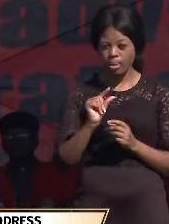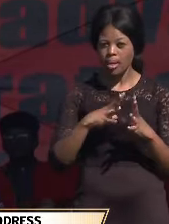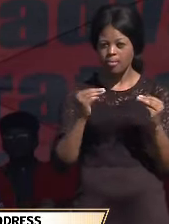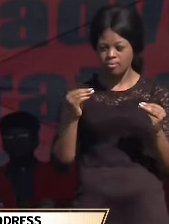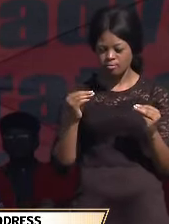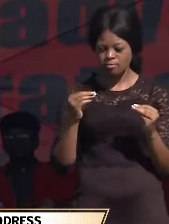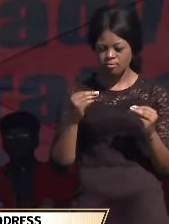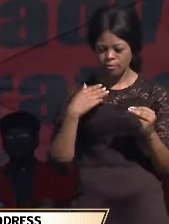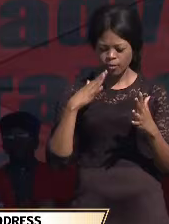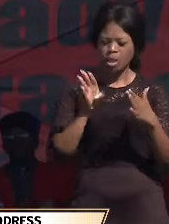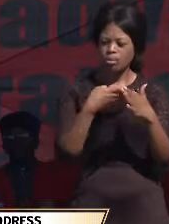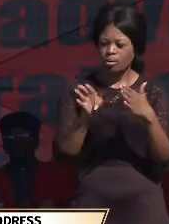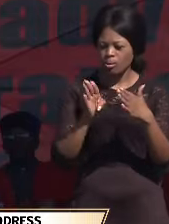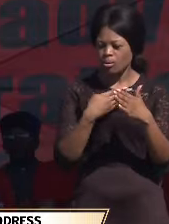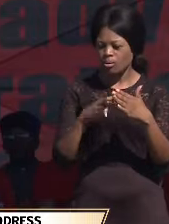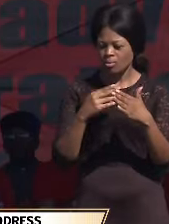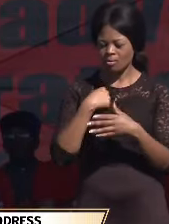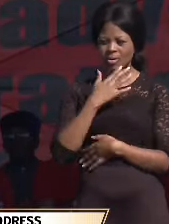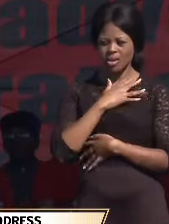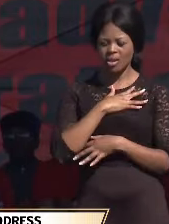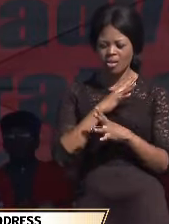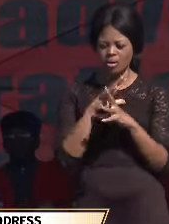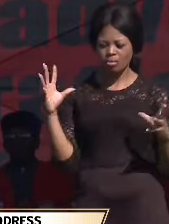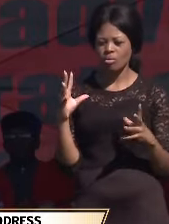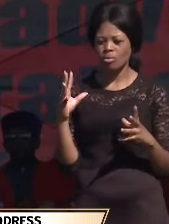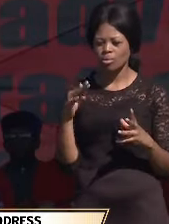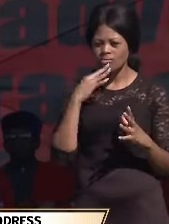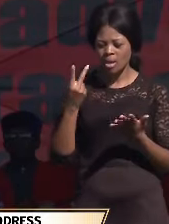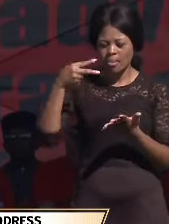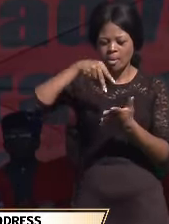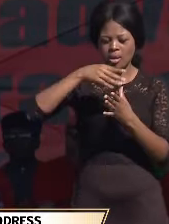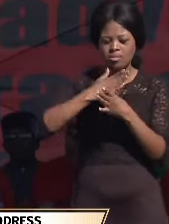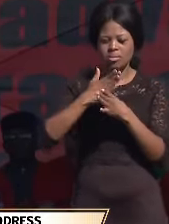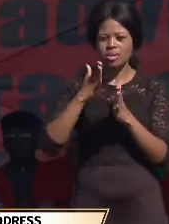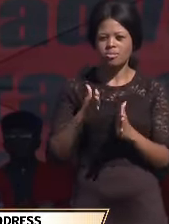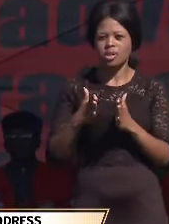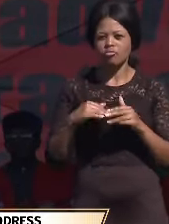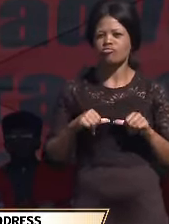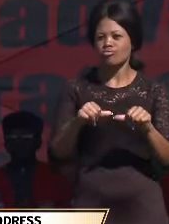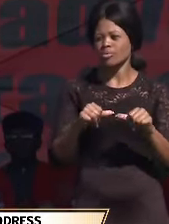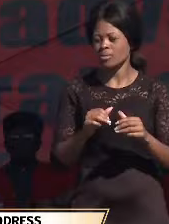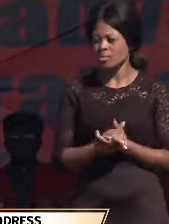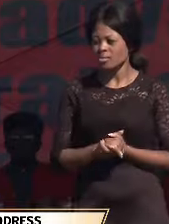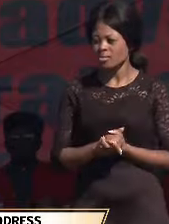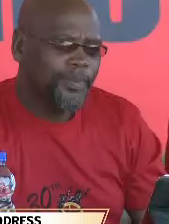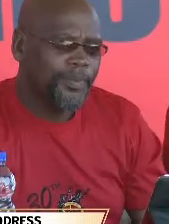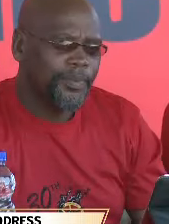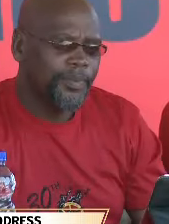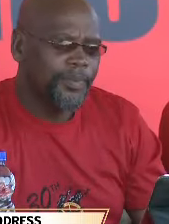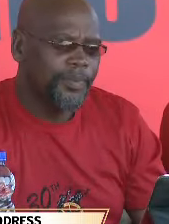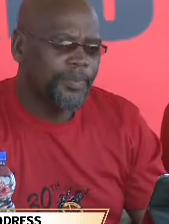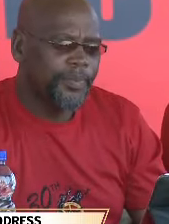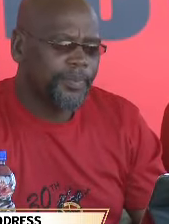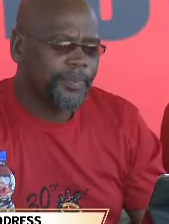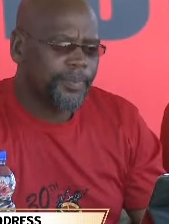ukuthi ukushayele ngoma engiyithandayo ethiphakamani basebenzi siqonde phambili. Ngoba that is what we